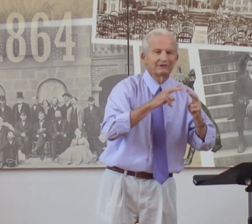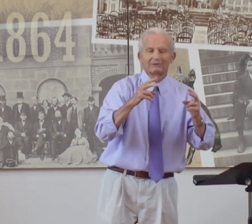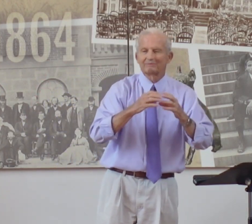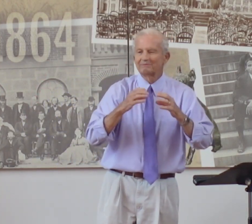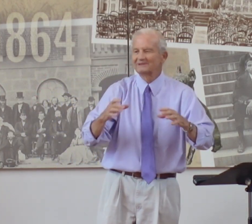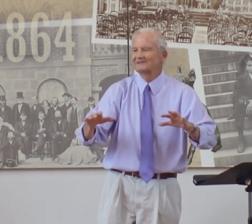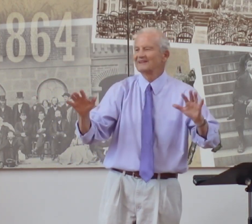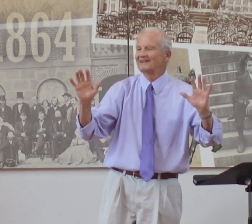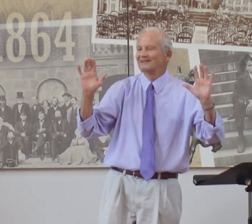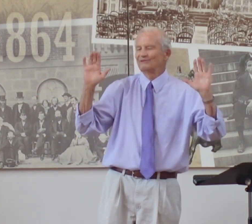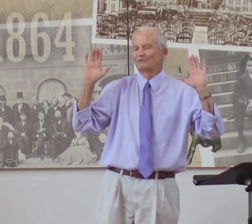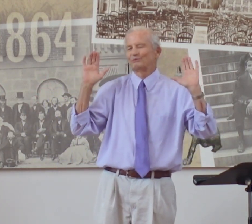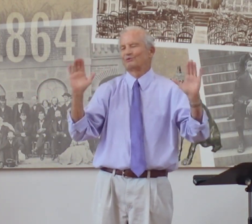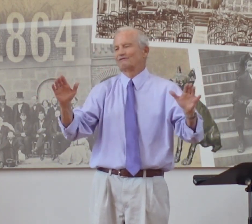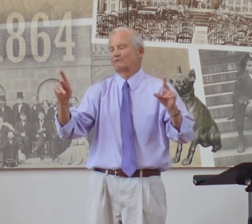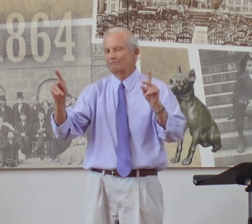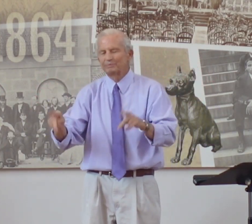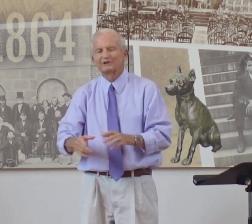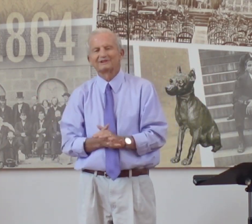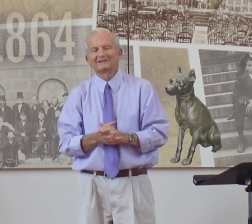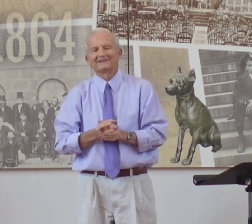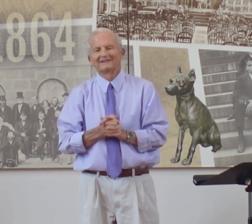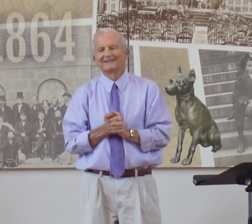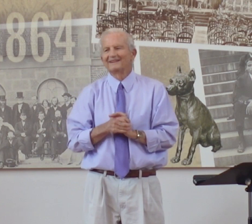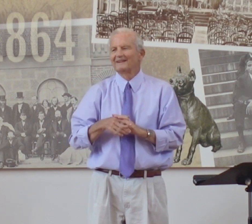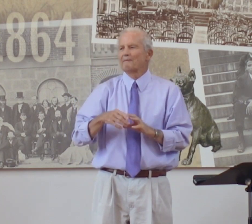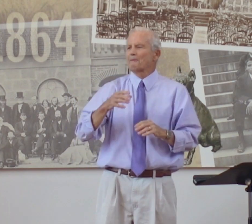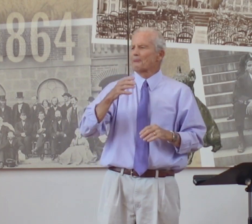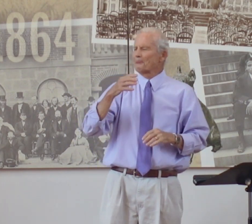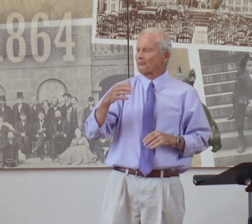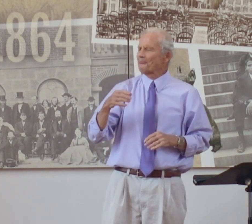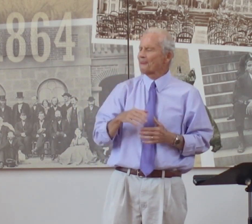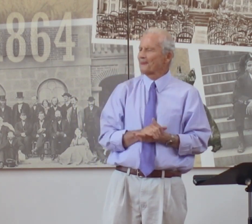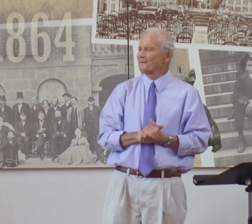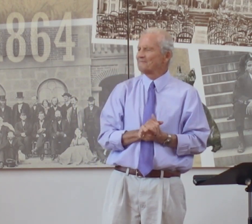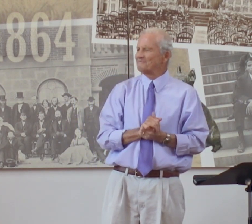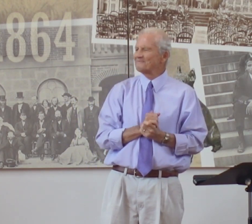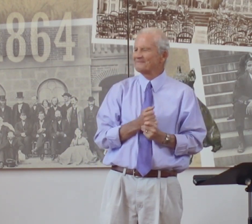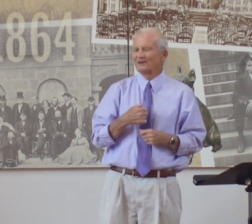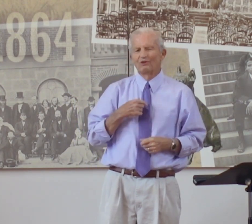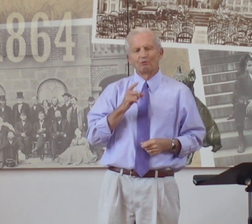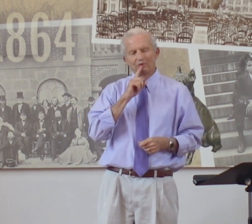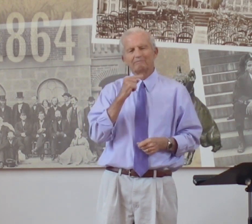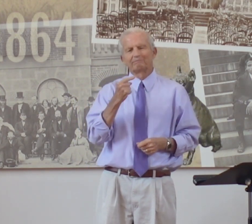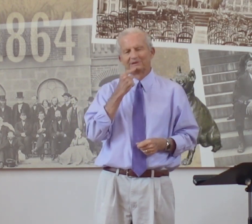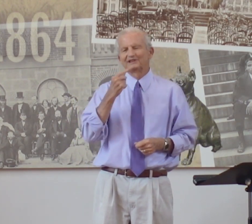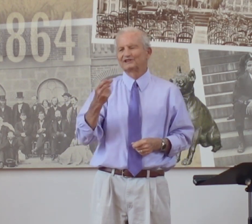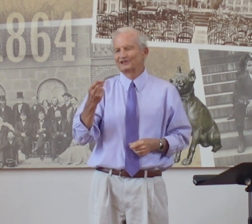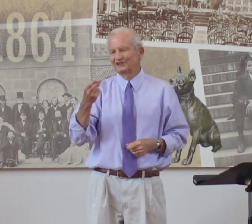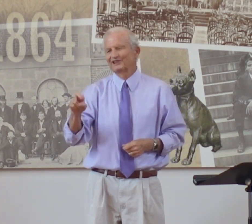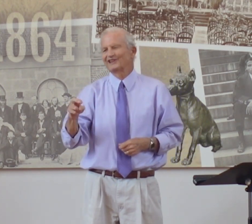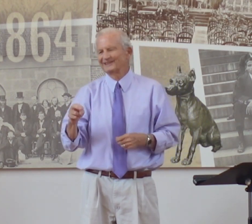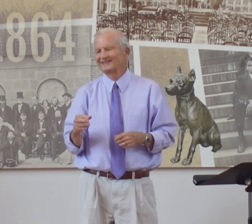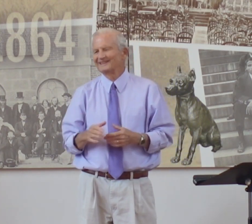well, always very helpful to everyone who was in the room, just a wonderful human being. I'm going to miss